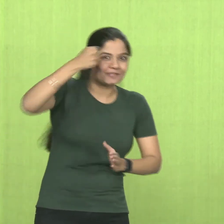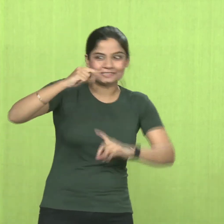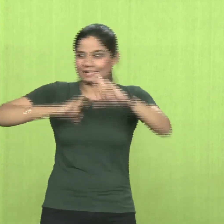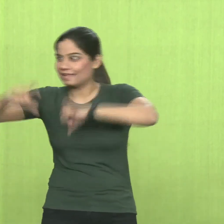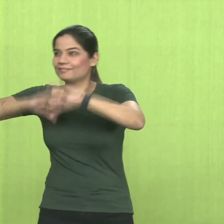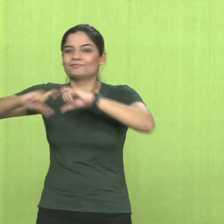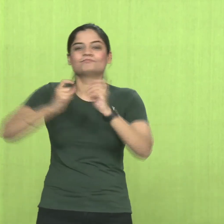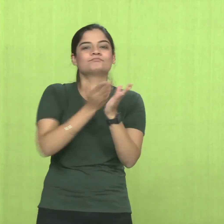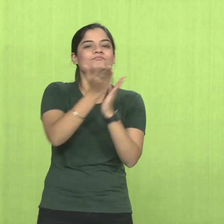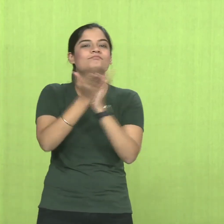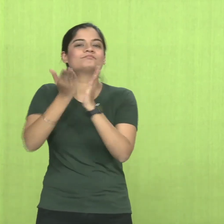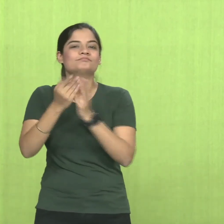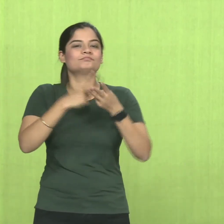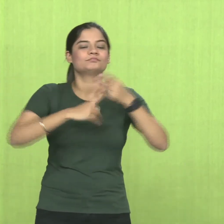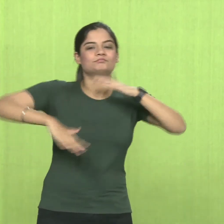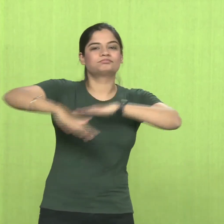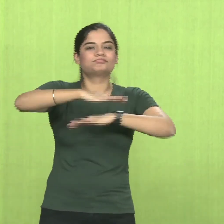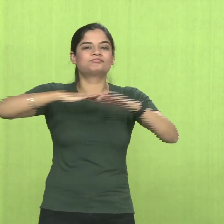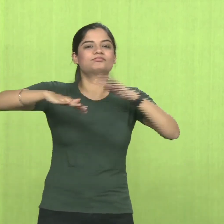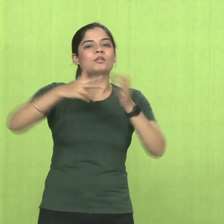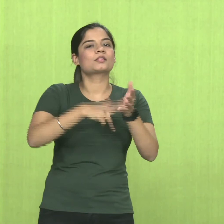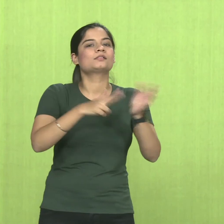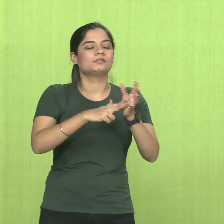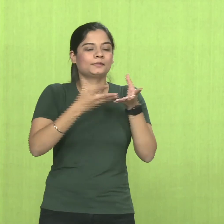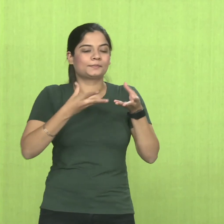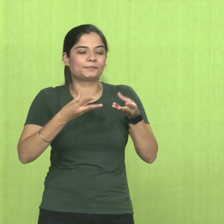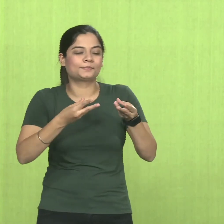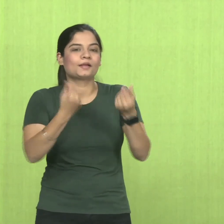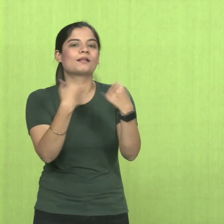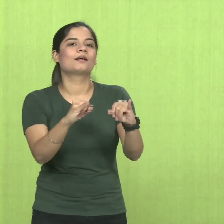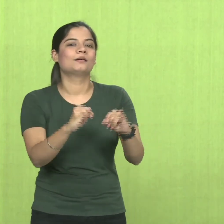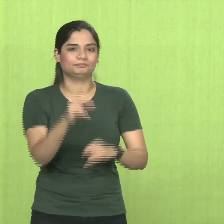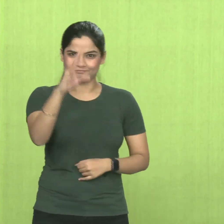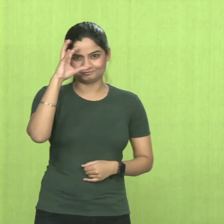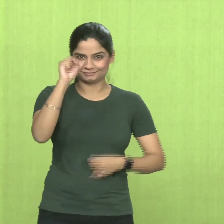secrete. So, because of the cold weather inside the refrigerator. Remember this.